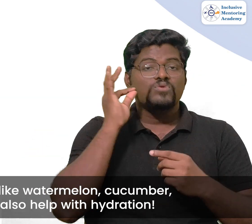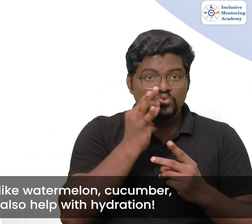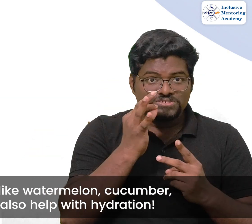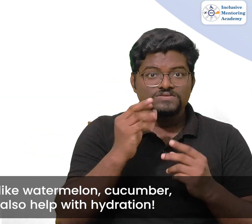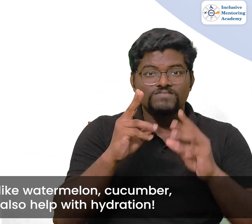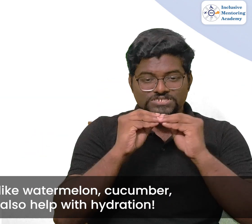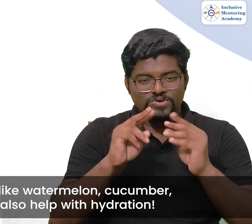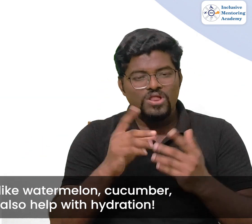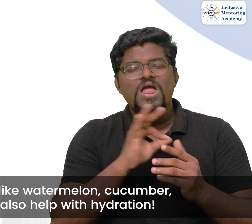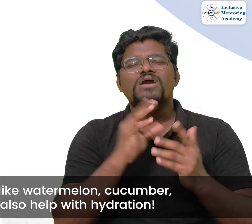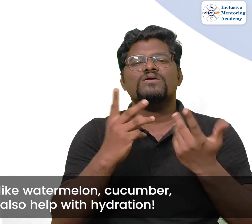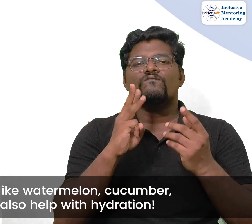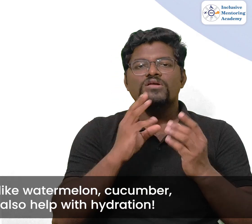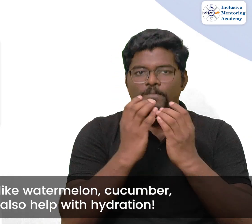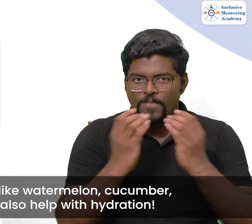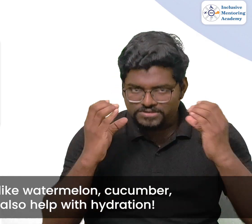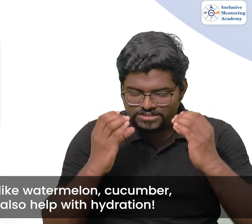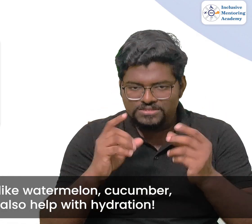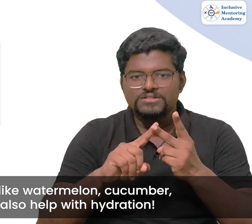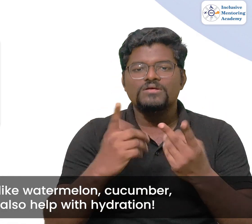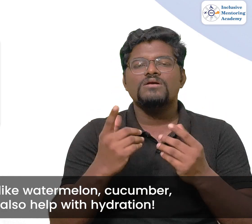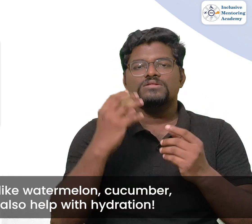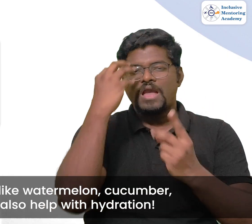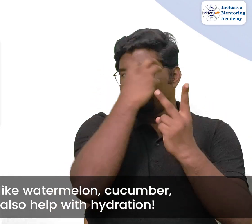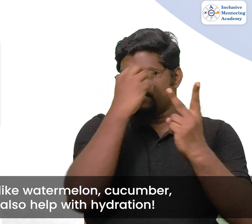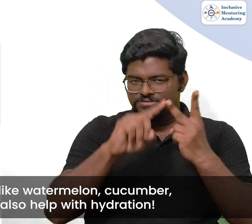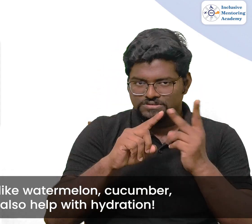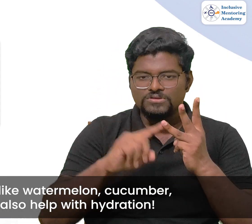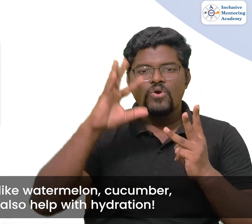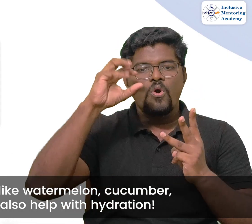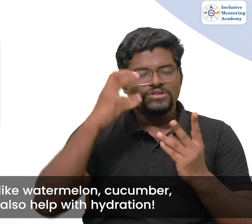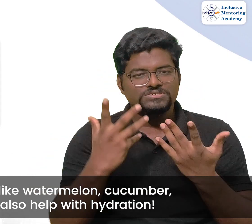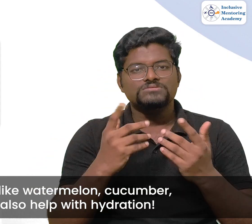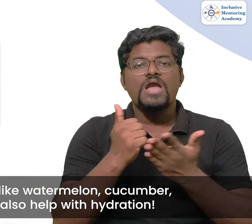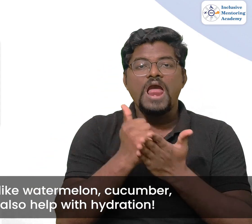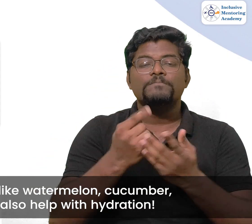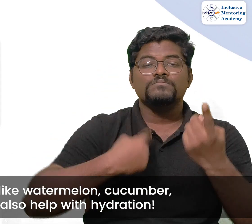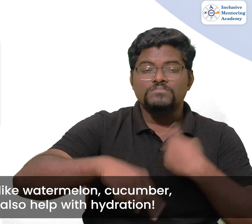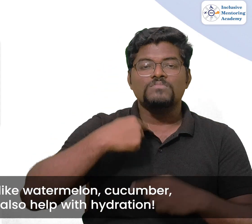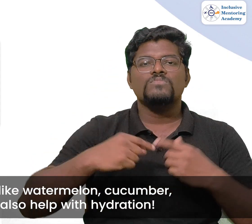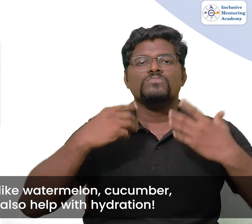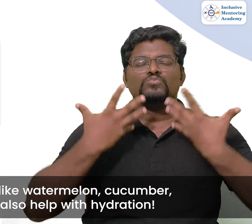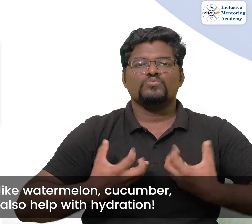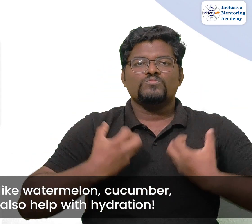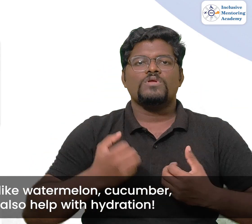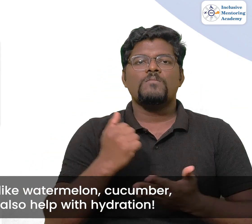Fruits and veggies like watermelon, cucumber, and oranges also help with hydration.